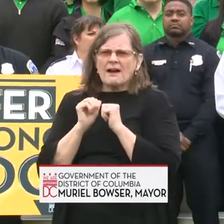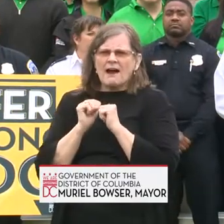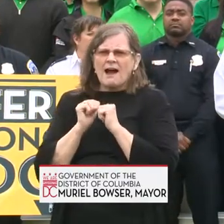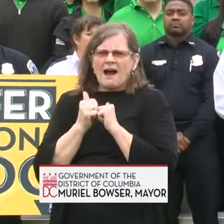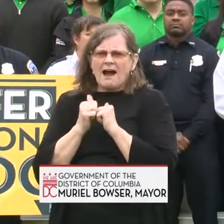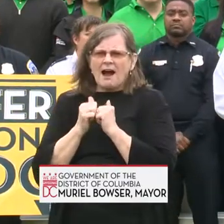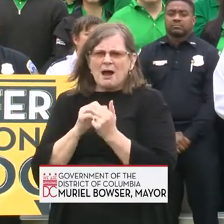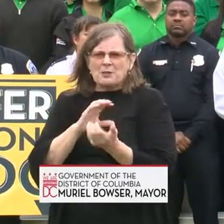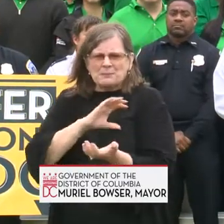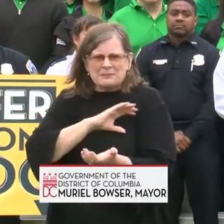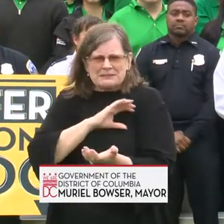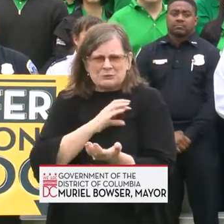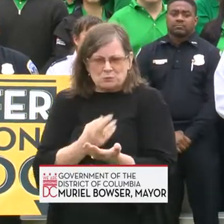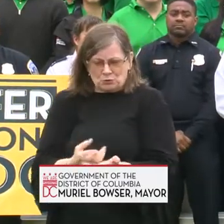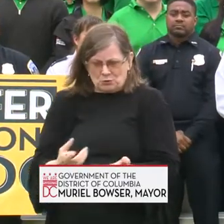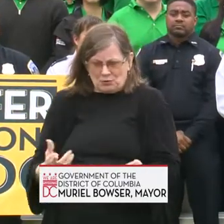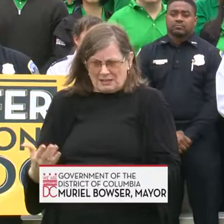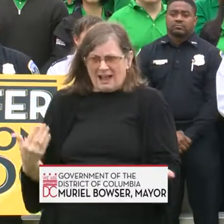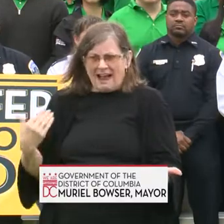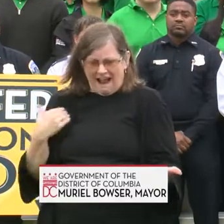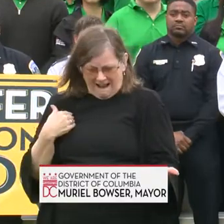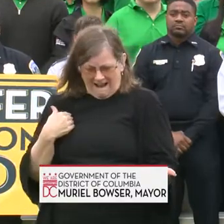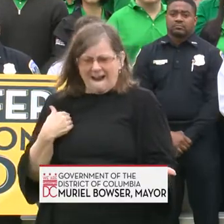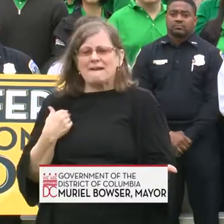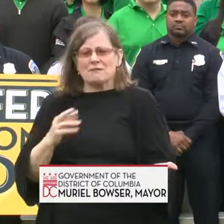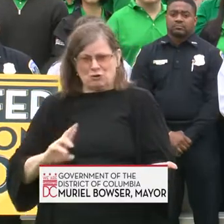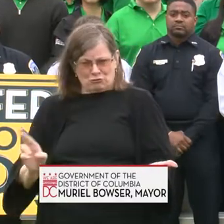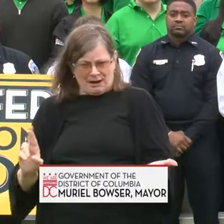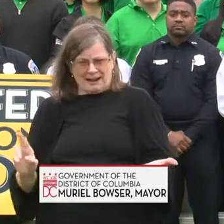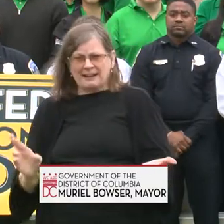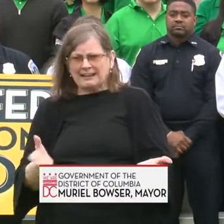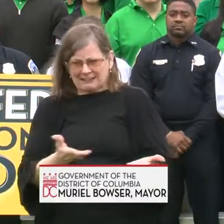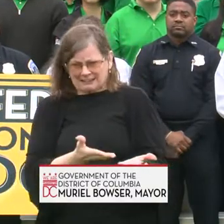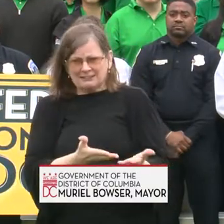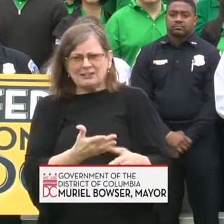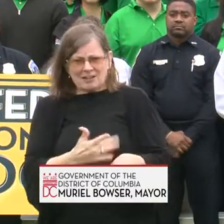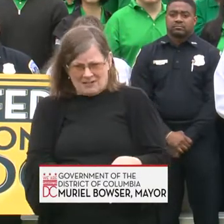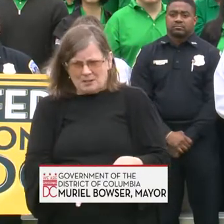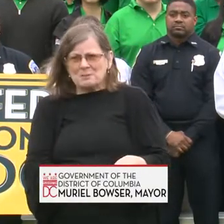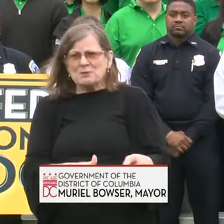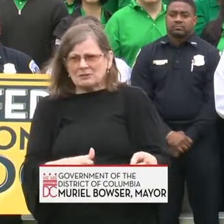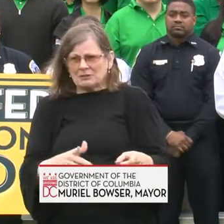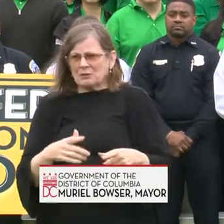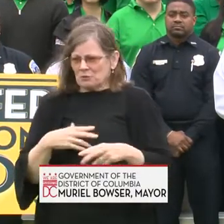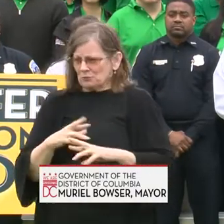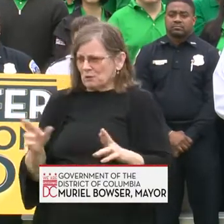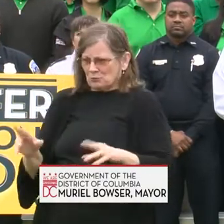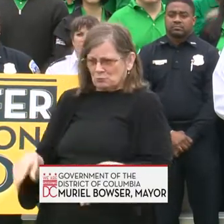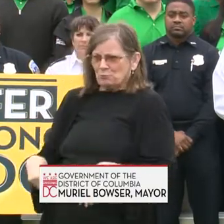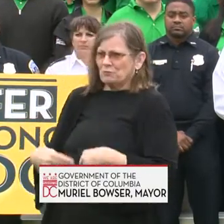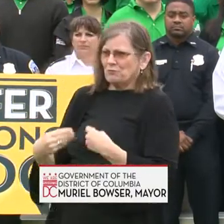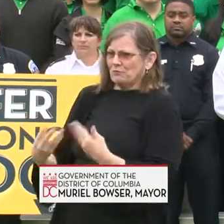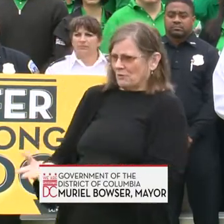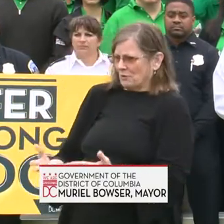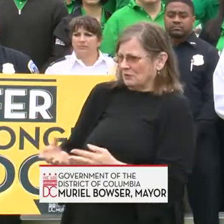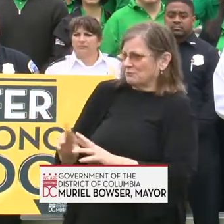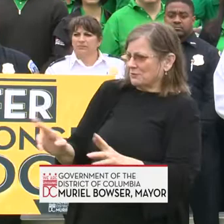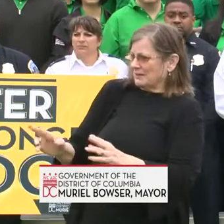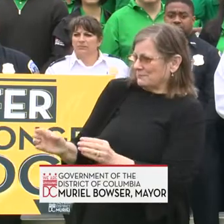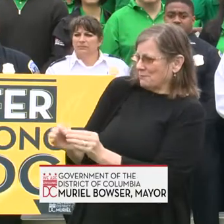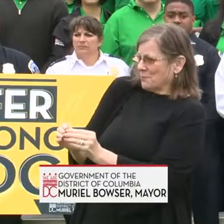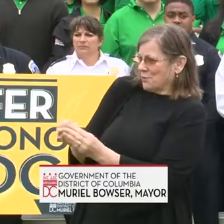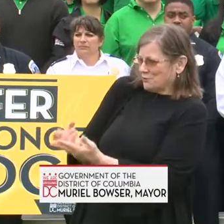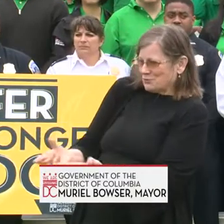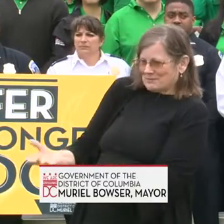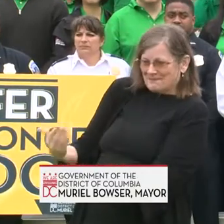resources that we have available. So if I need to provide the chief with more resources, then I have